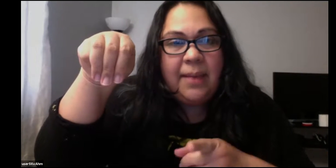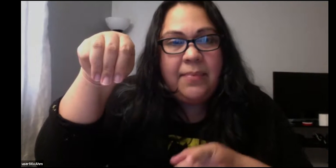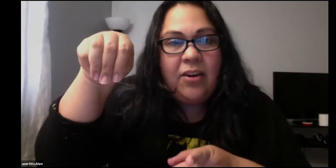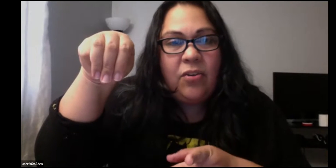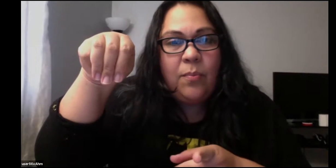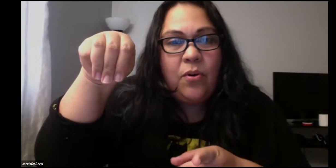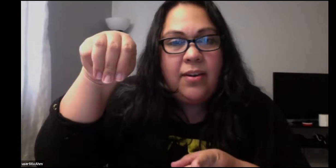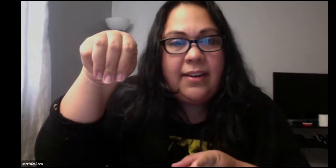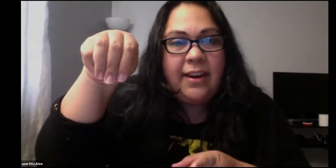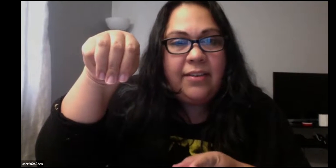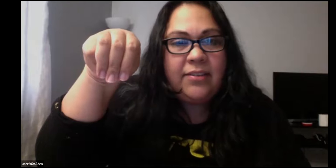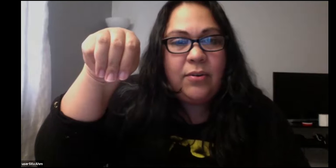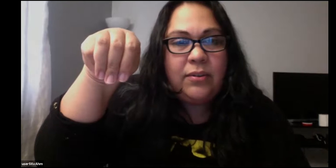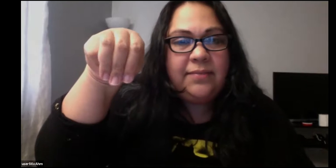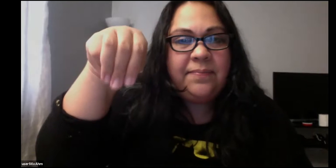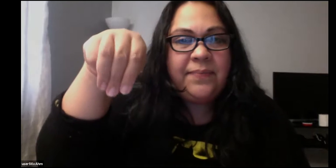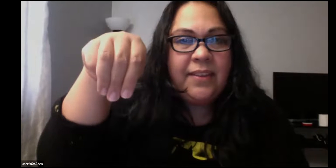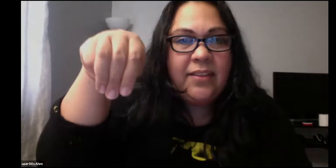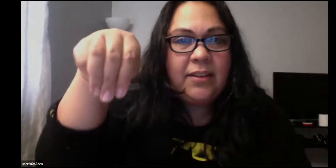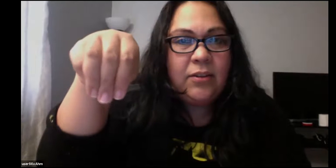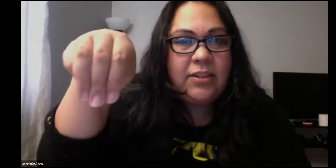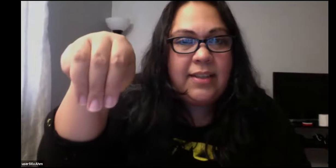there on the board that Erin is holding? Does it look just like that?